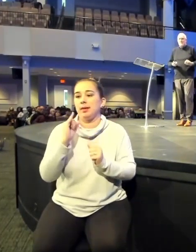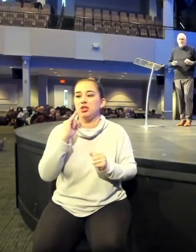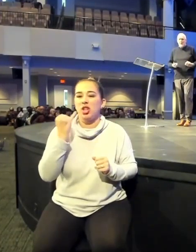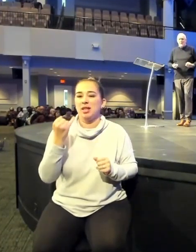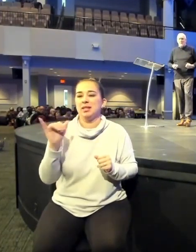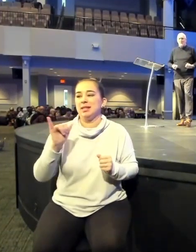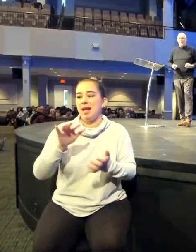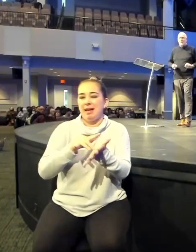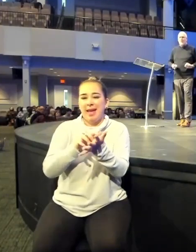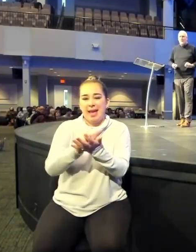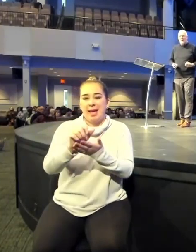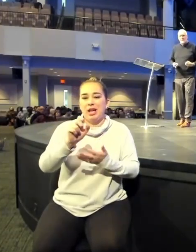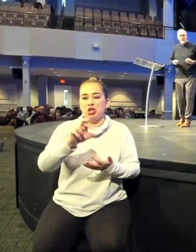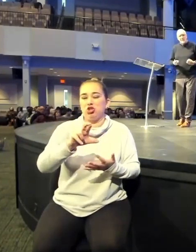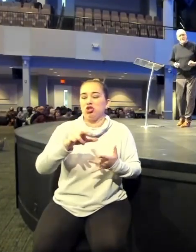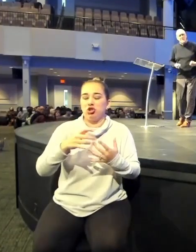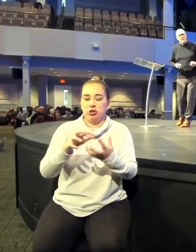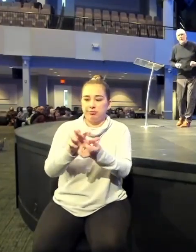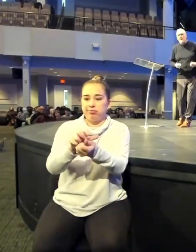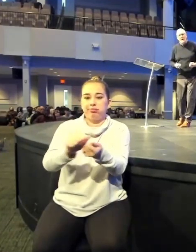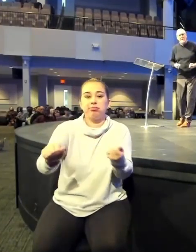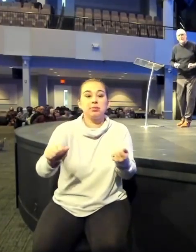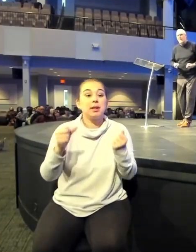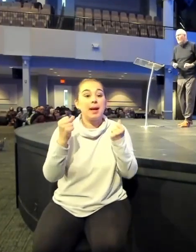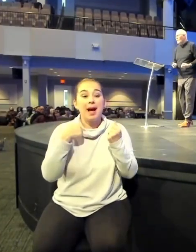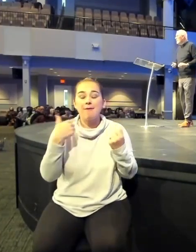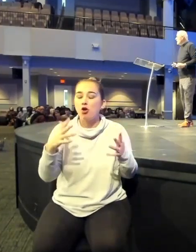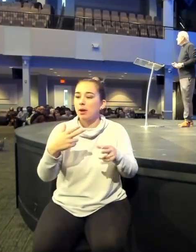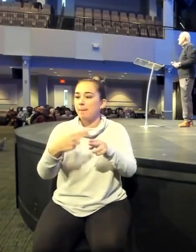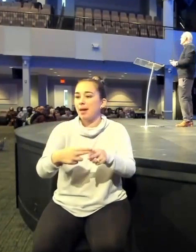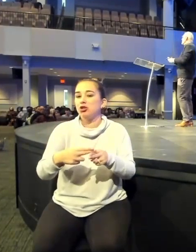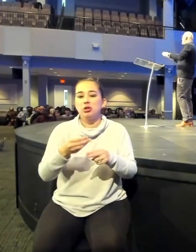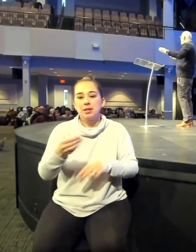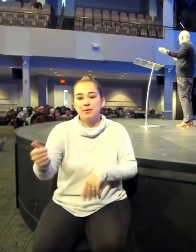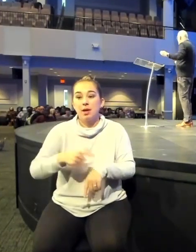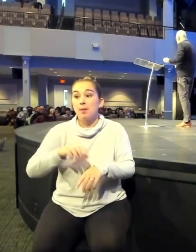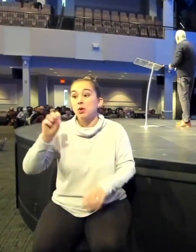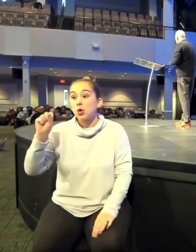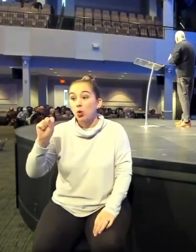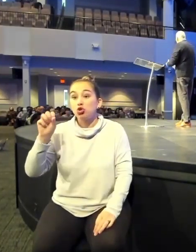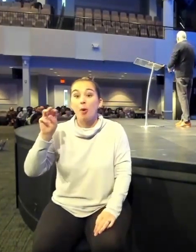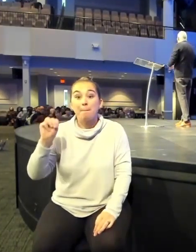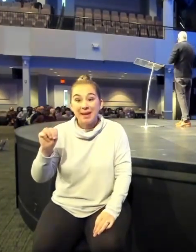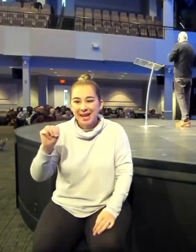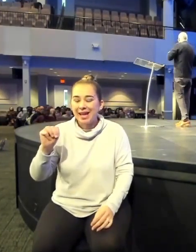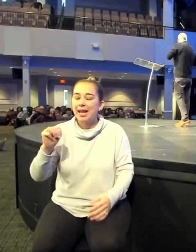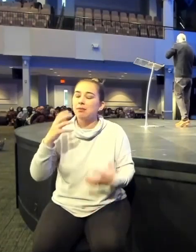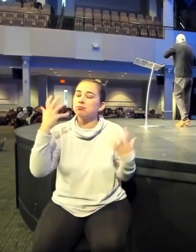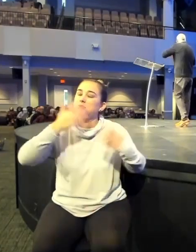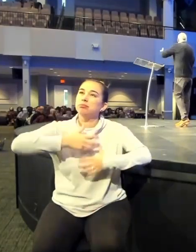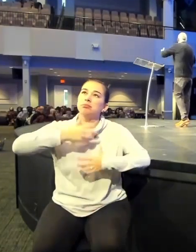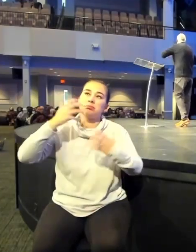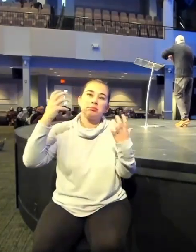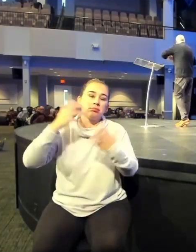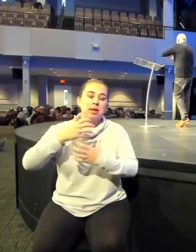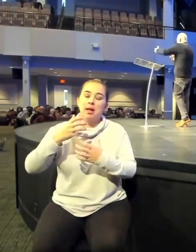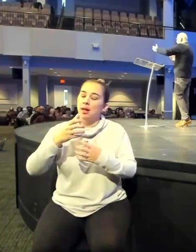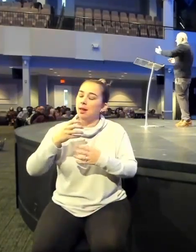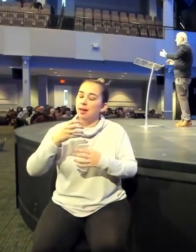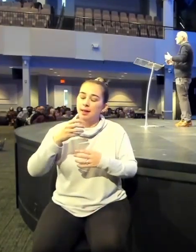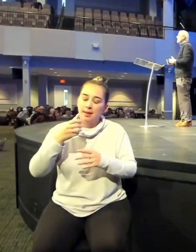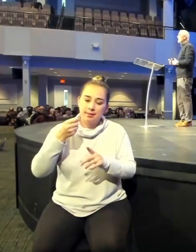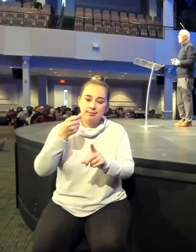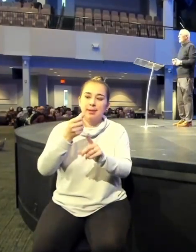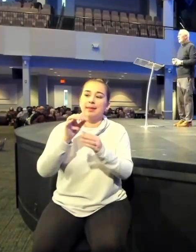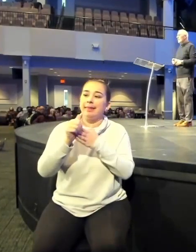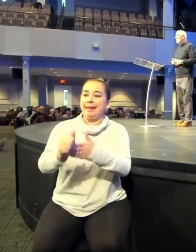cancer inside of you. As I've mentioned to you many times before, social media propagates that comparison